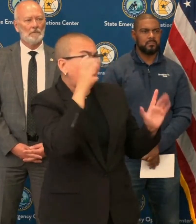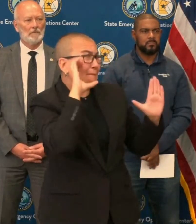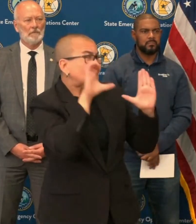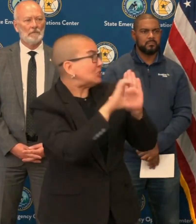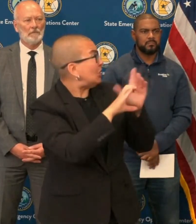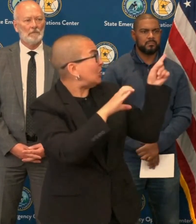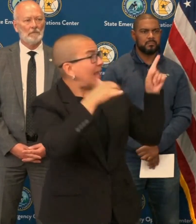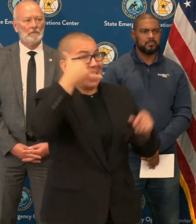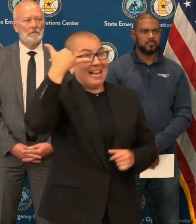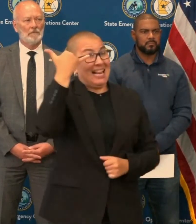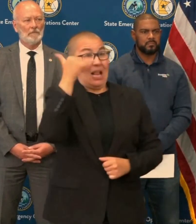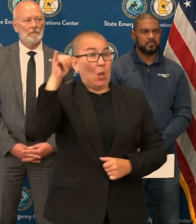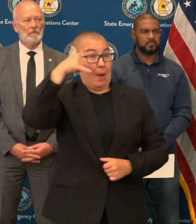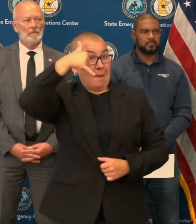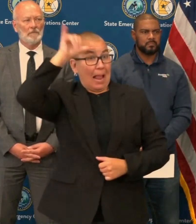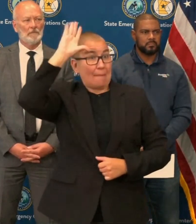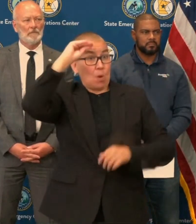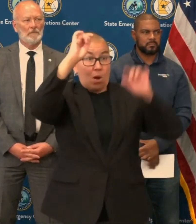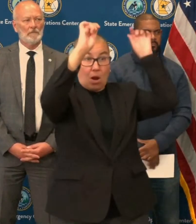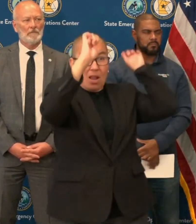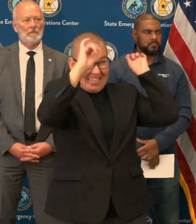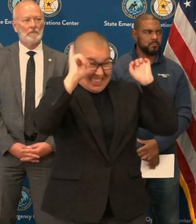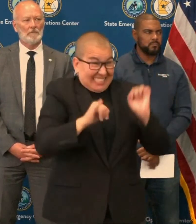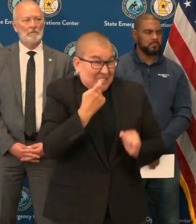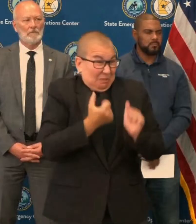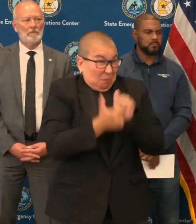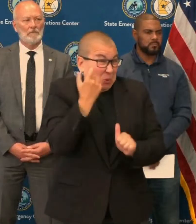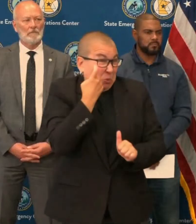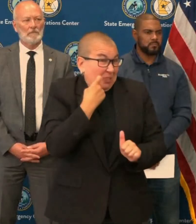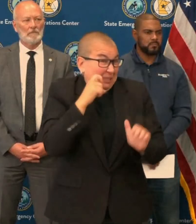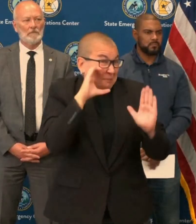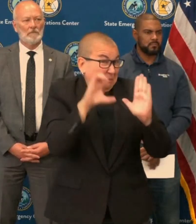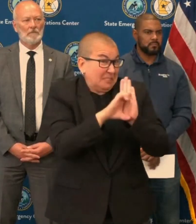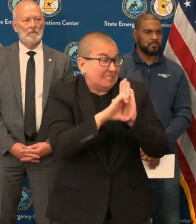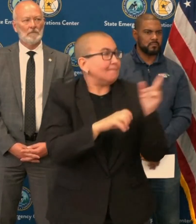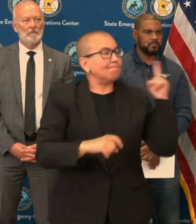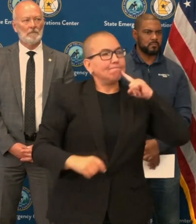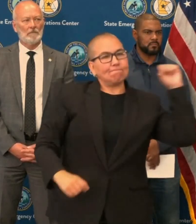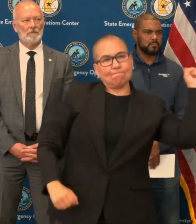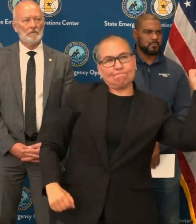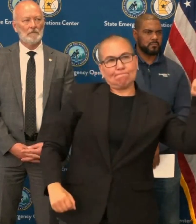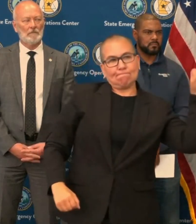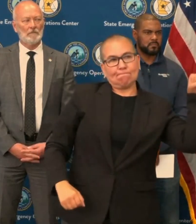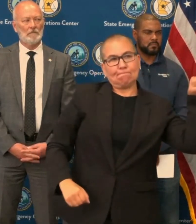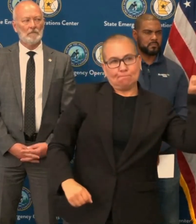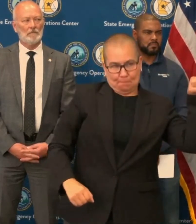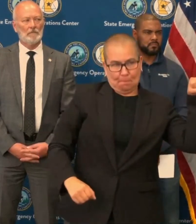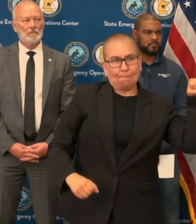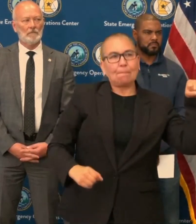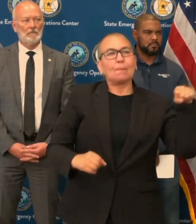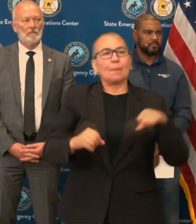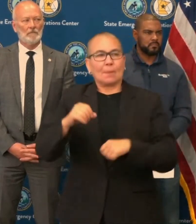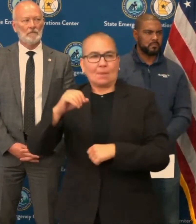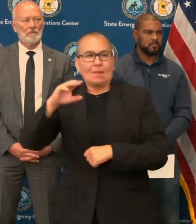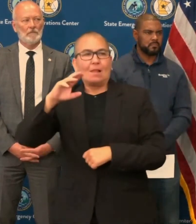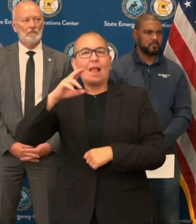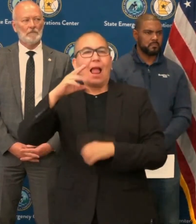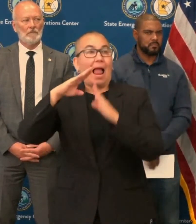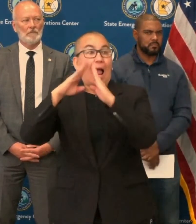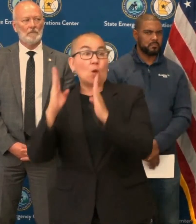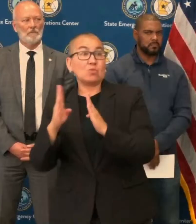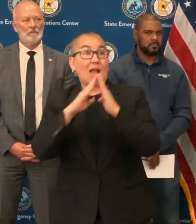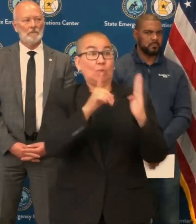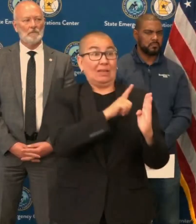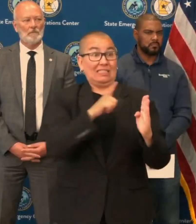that photo taken today? That photo is today. And is it from a ring camera at the residence of either of our homes? The question is it from